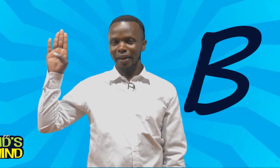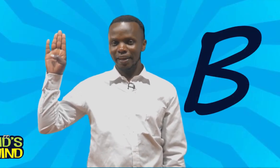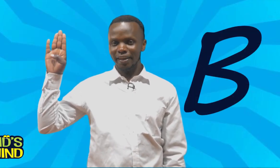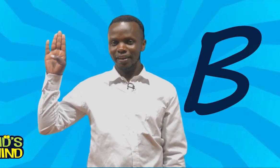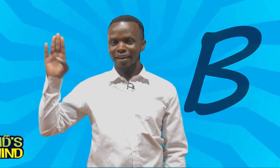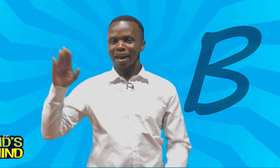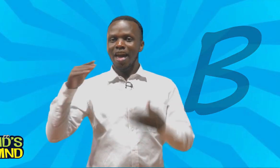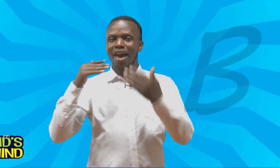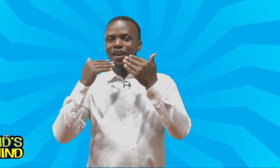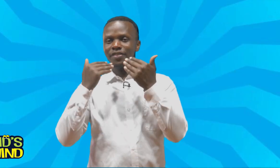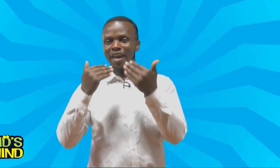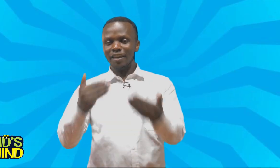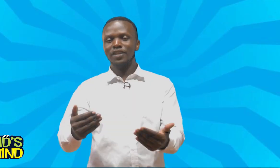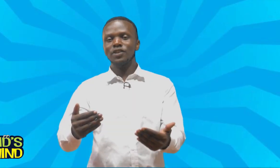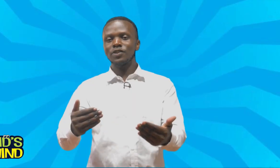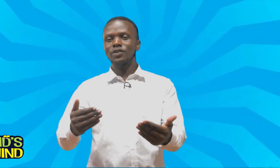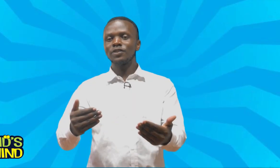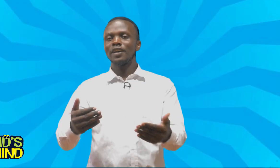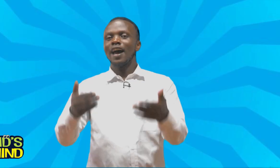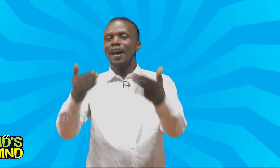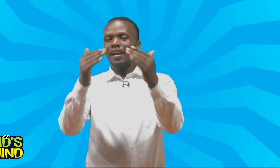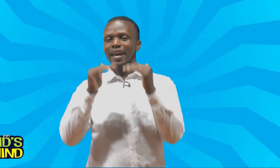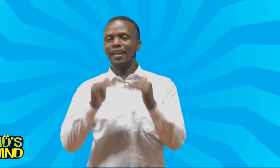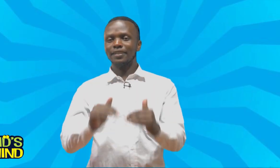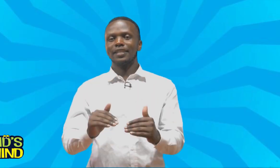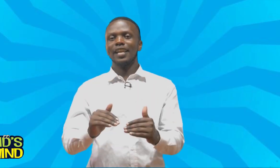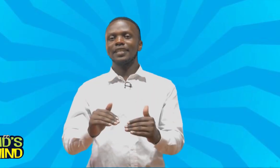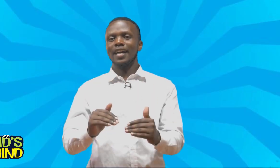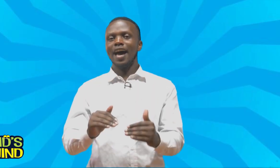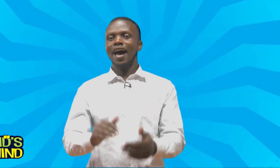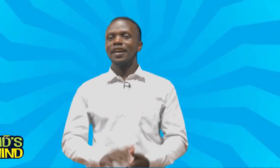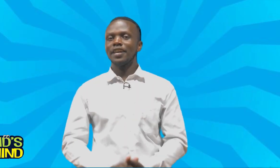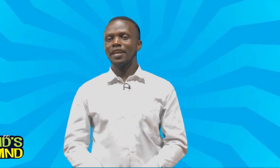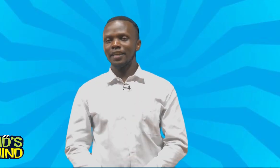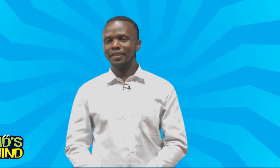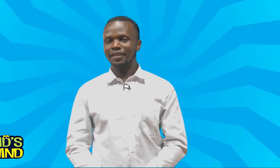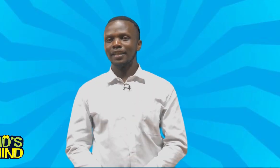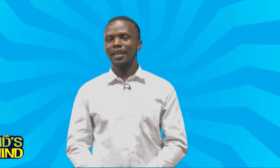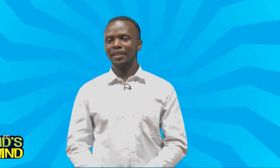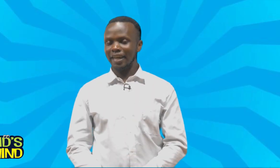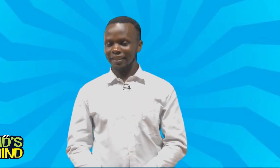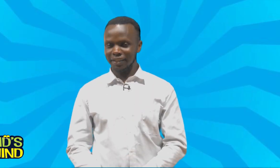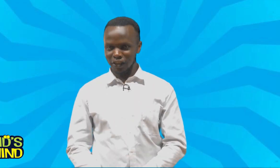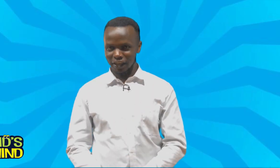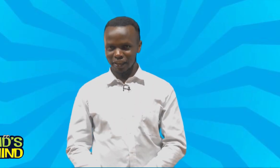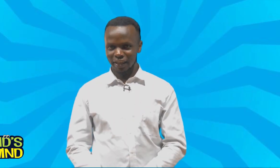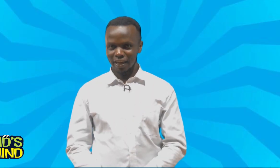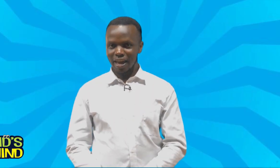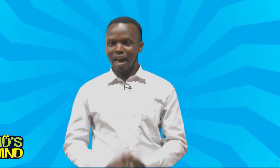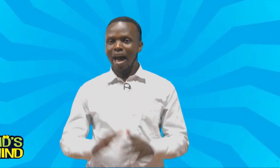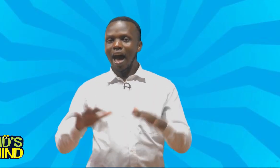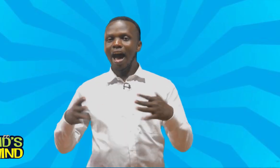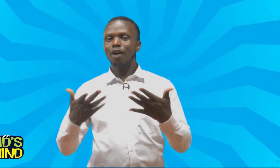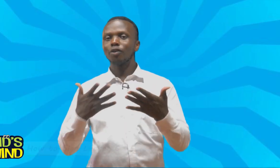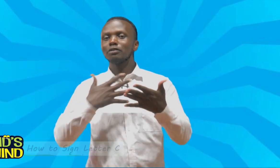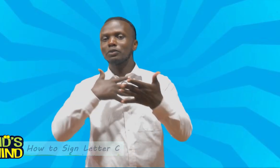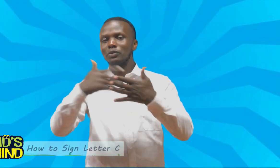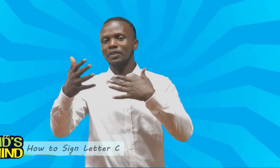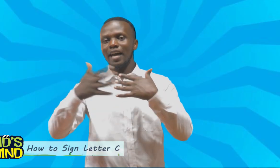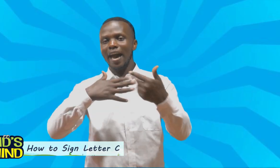B. Thank you. Next letter is letter C. How to